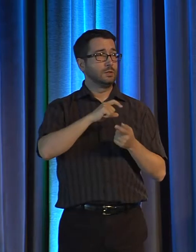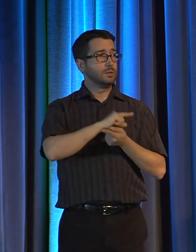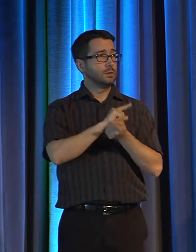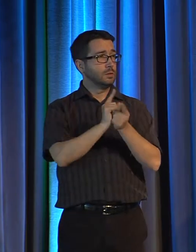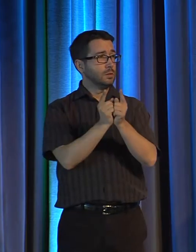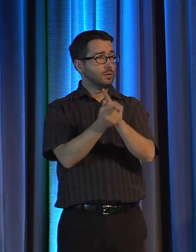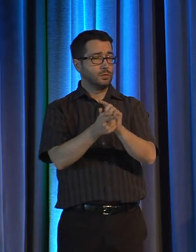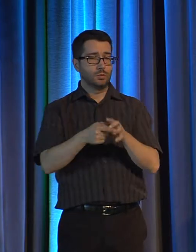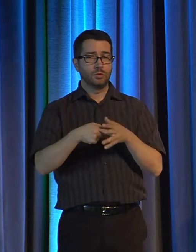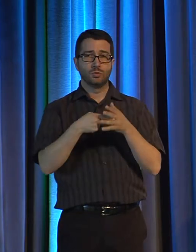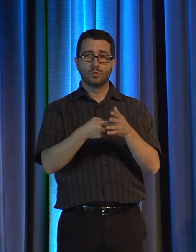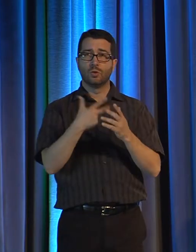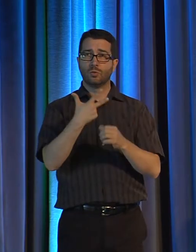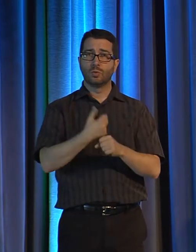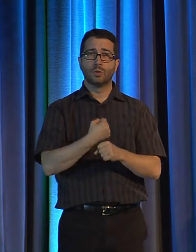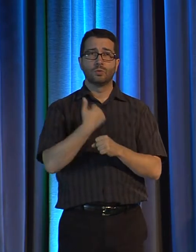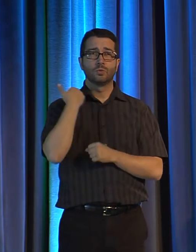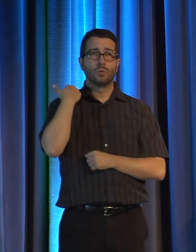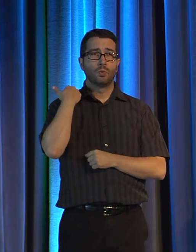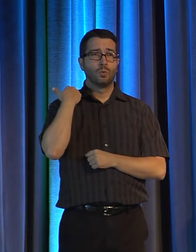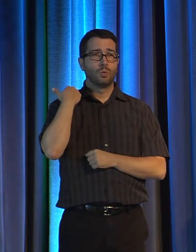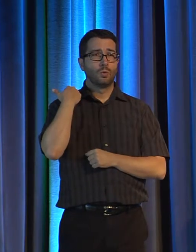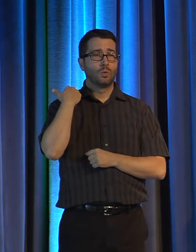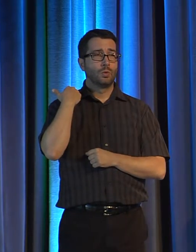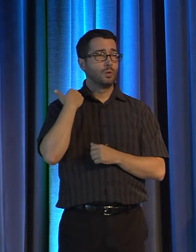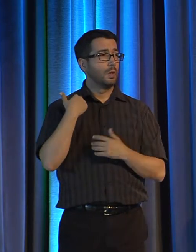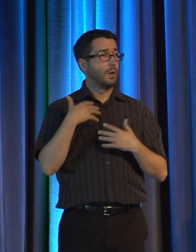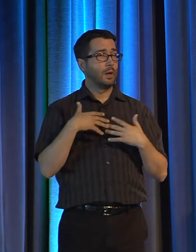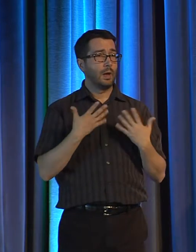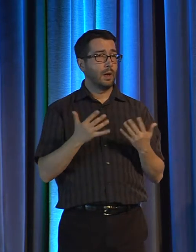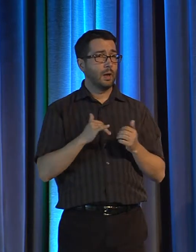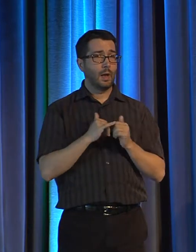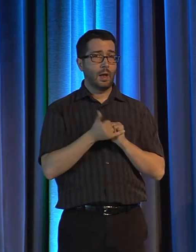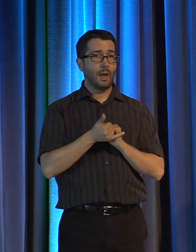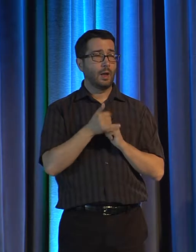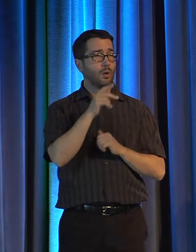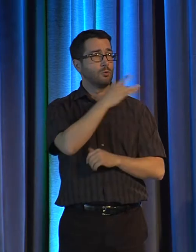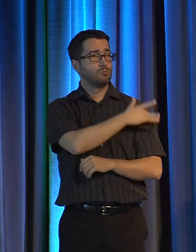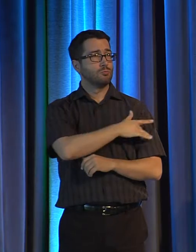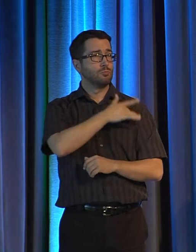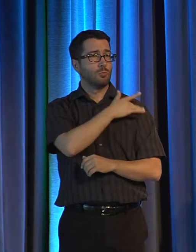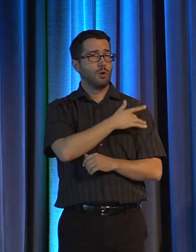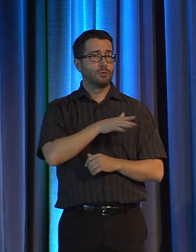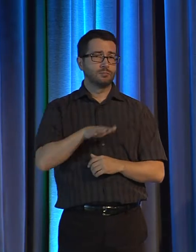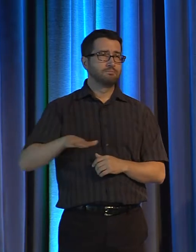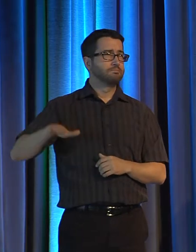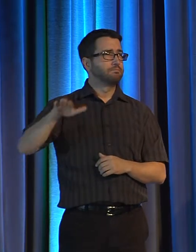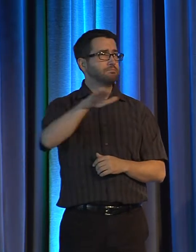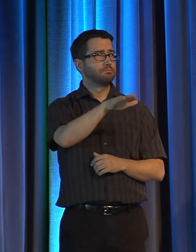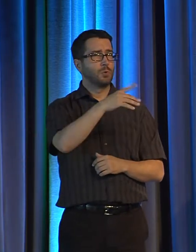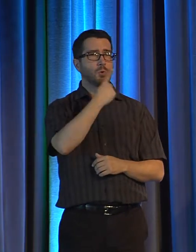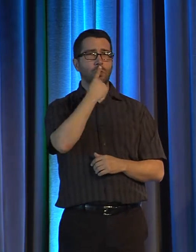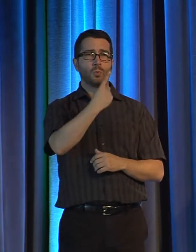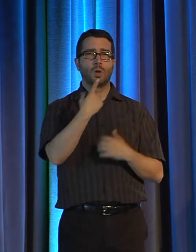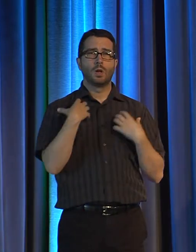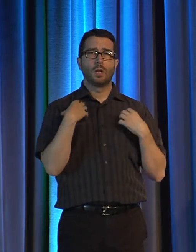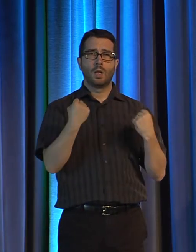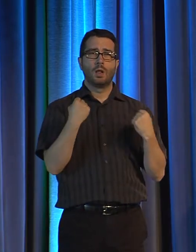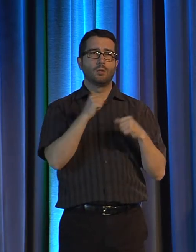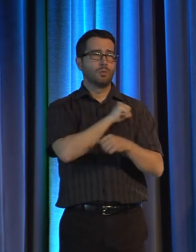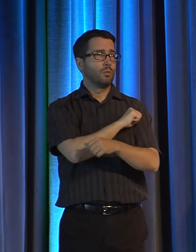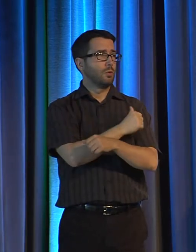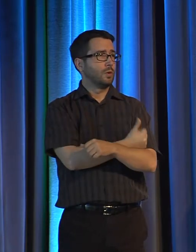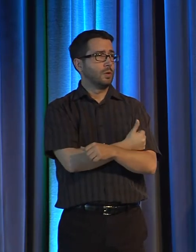ago with the beginning of a province-wide health authority. Maybe not always appreciated, but that